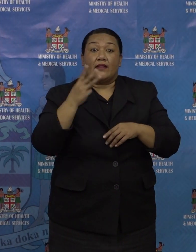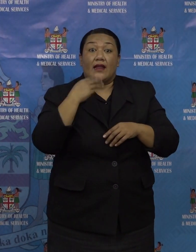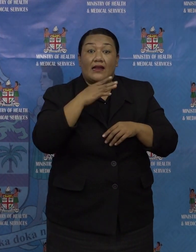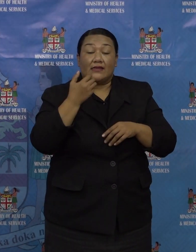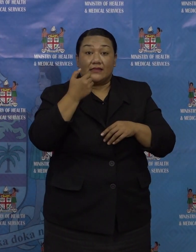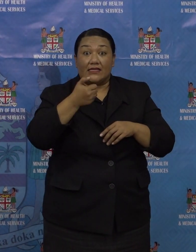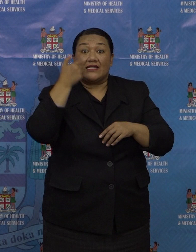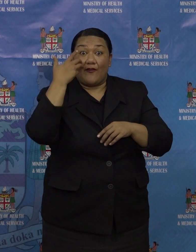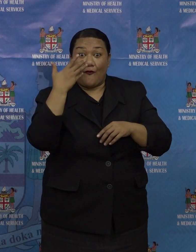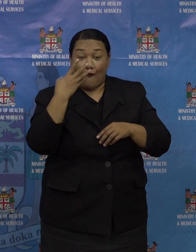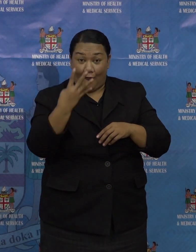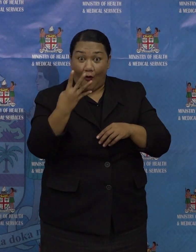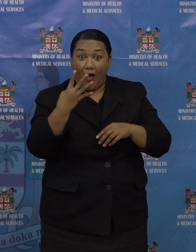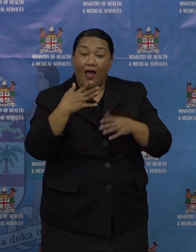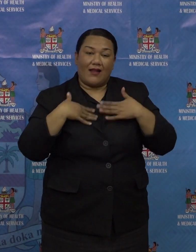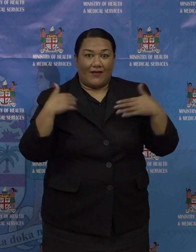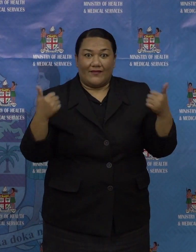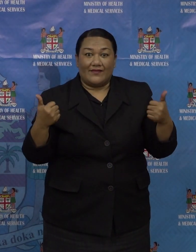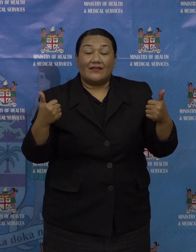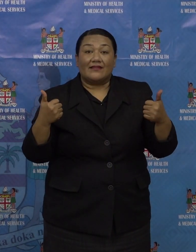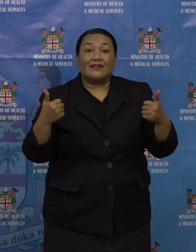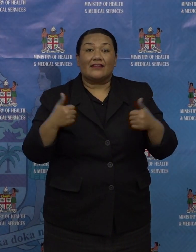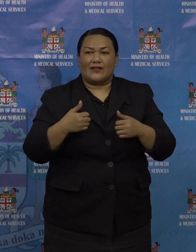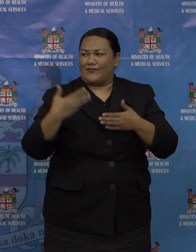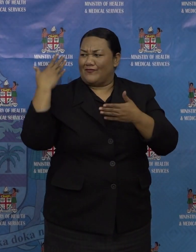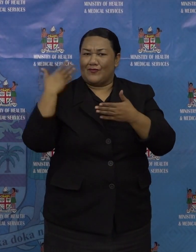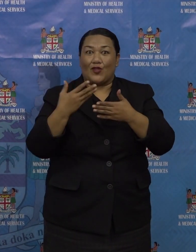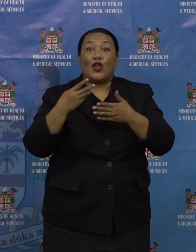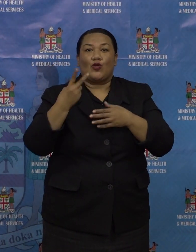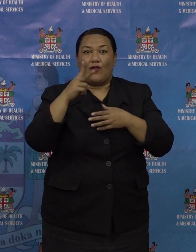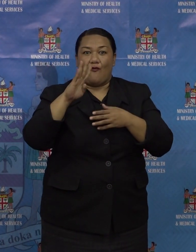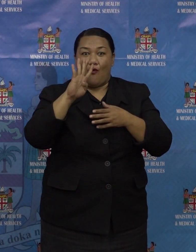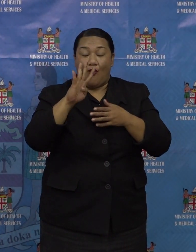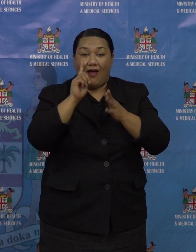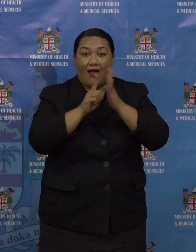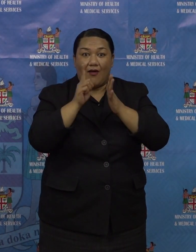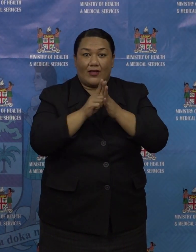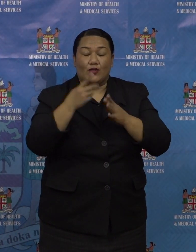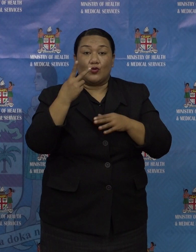new recoveries to report in the last 24 hours, which means there are now